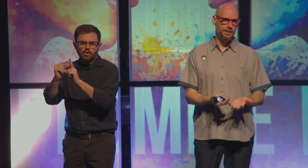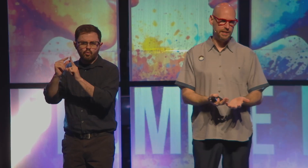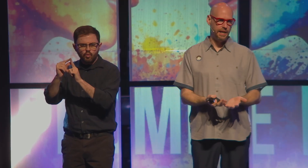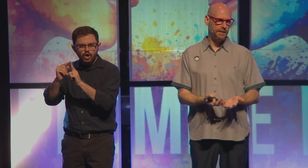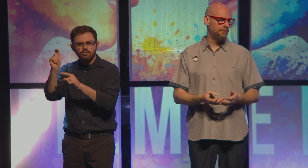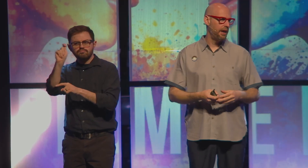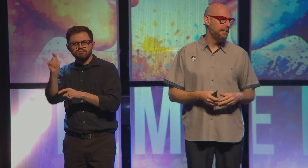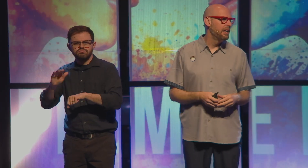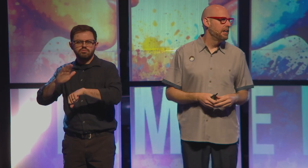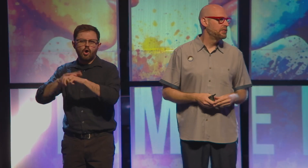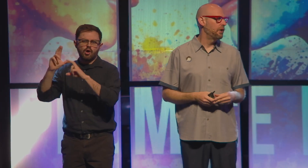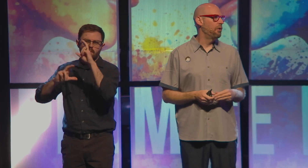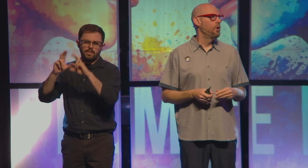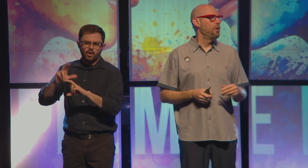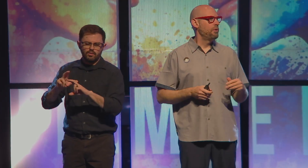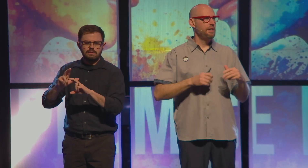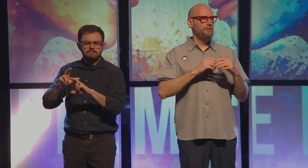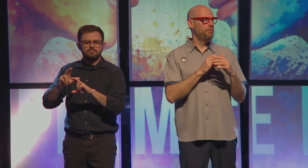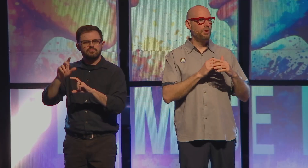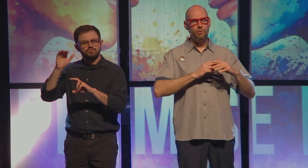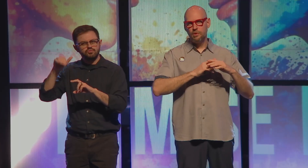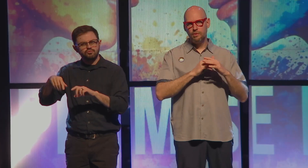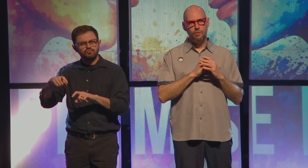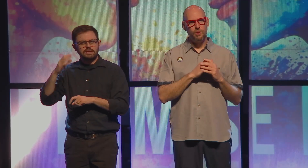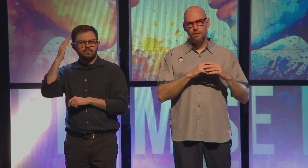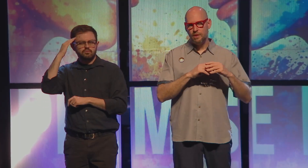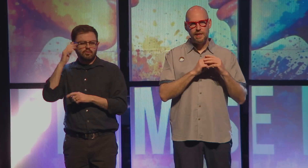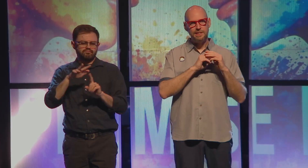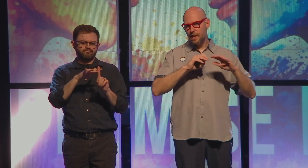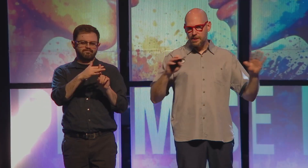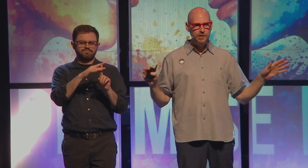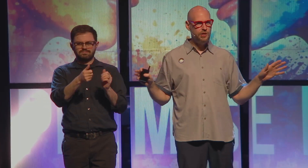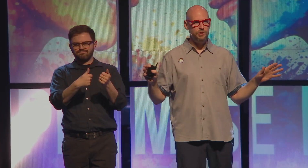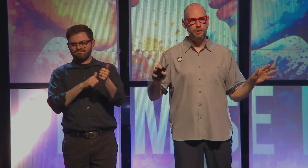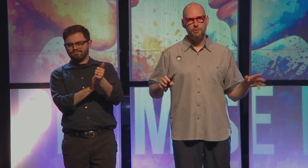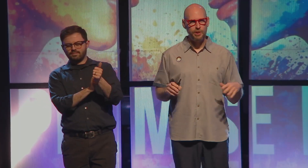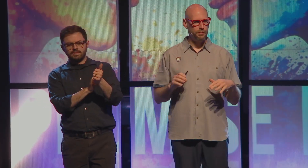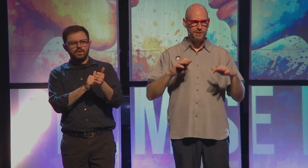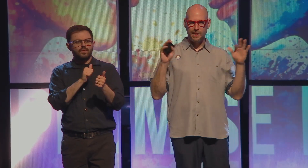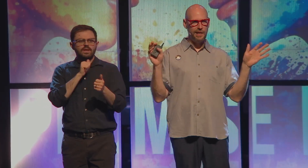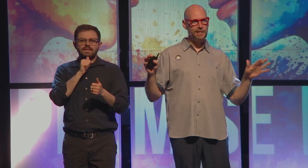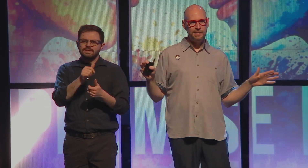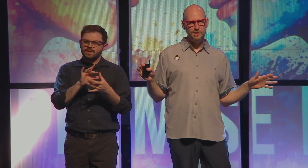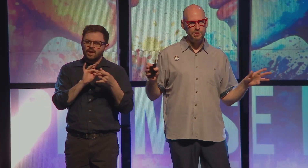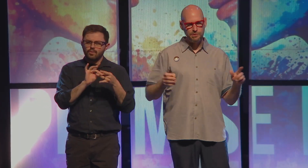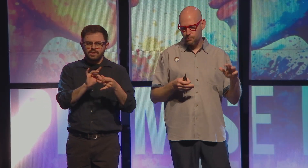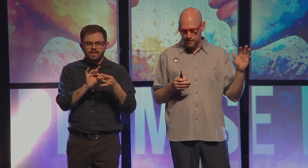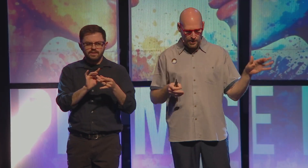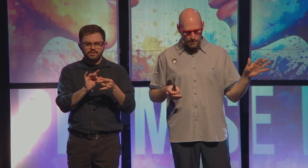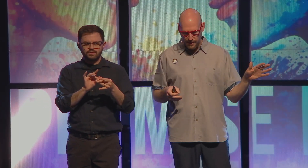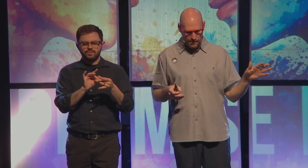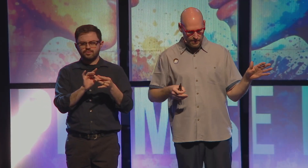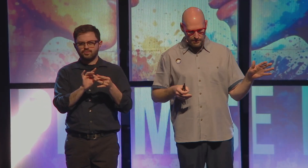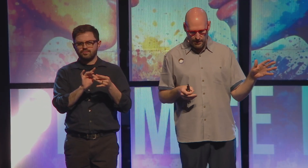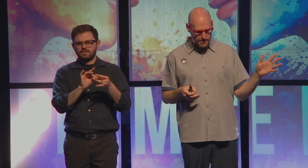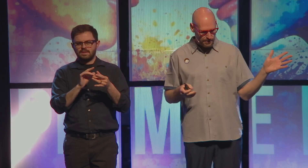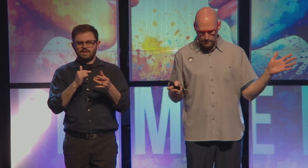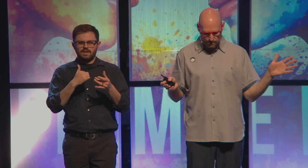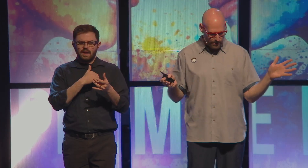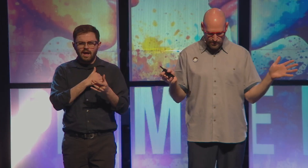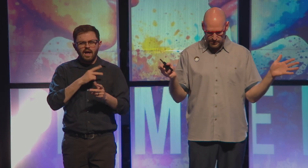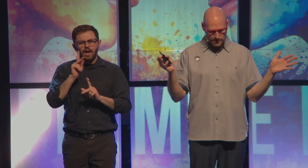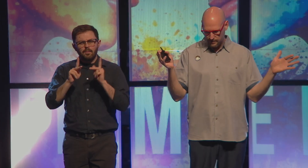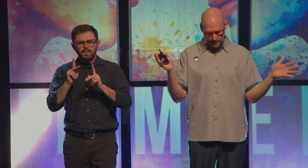into context, right? So it has nothing to do with whether we're Zionists, which was one comment on the